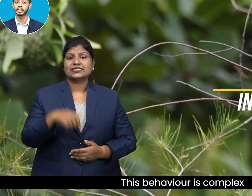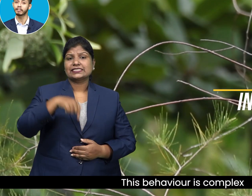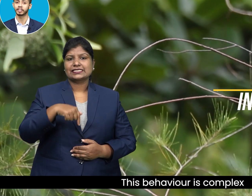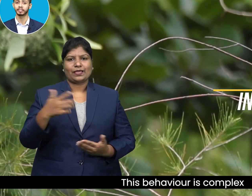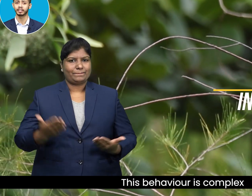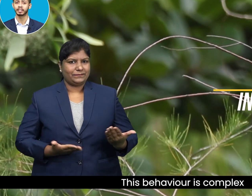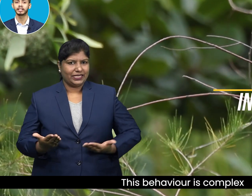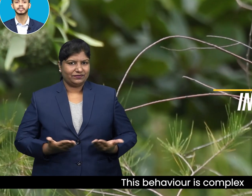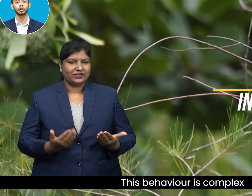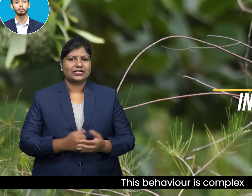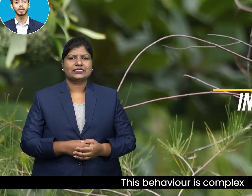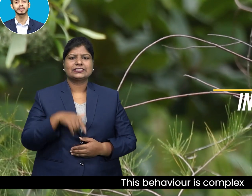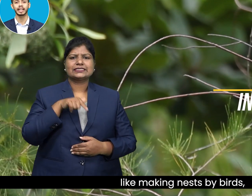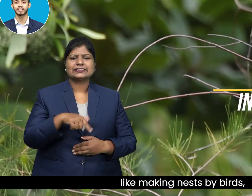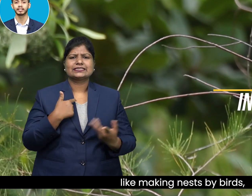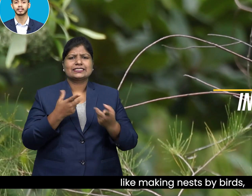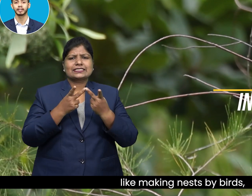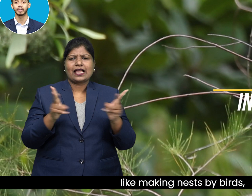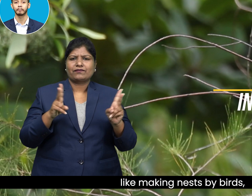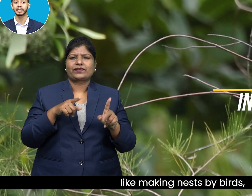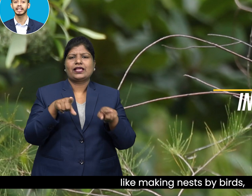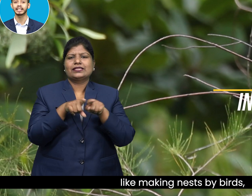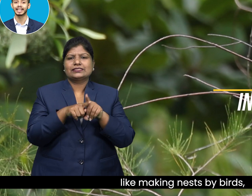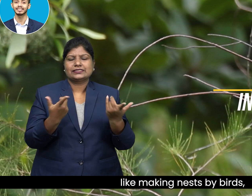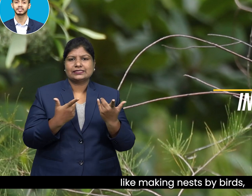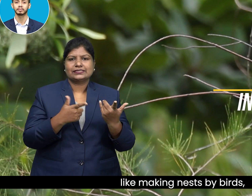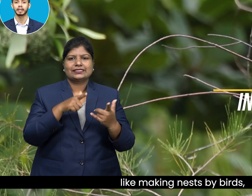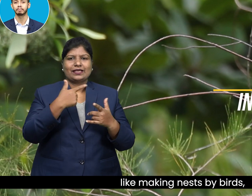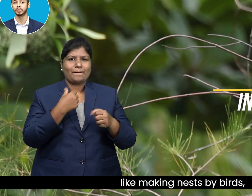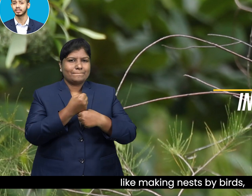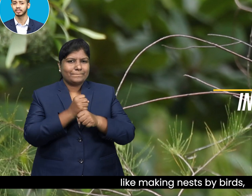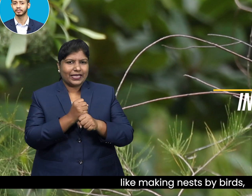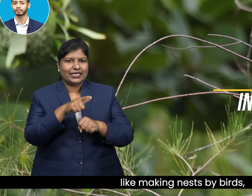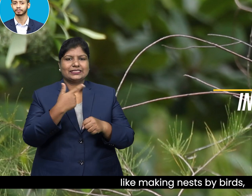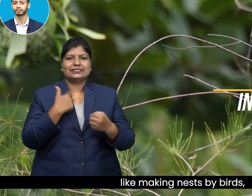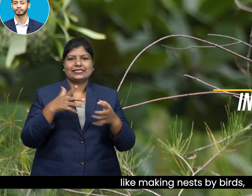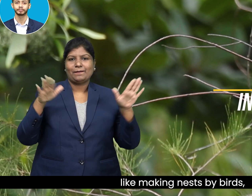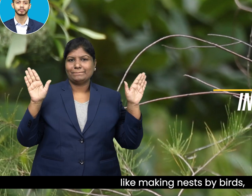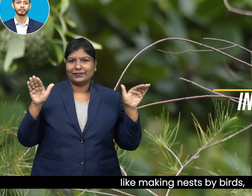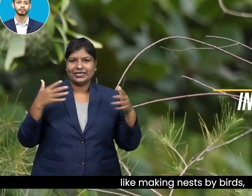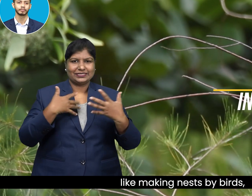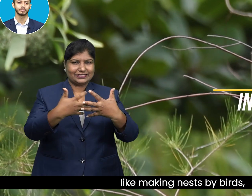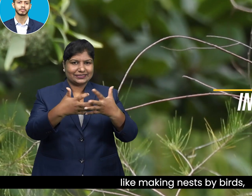This behavior is complex, like making nests by birds,